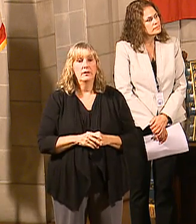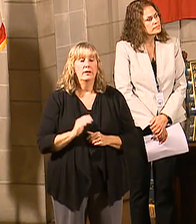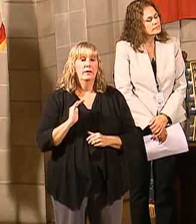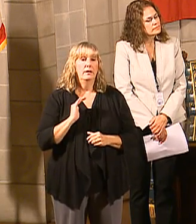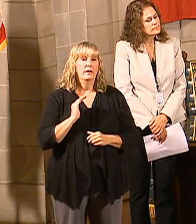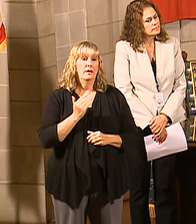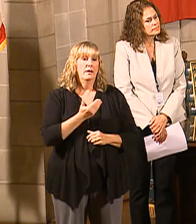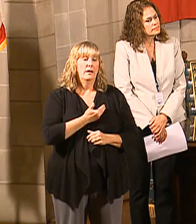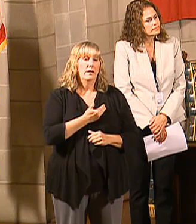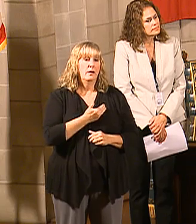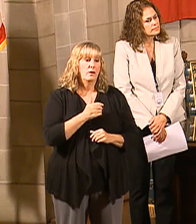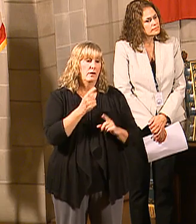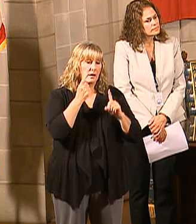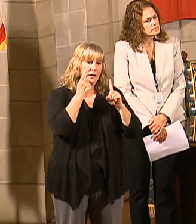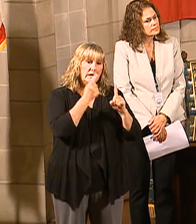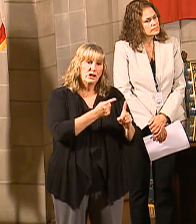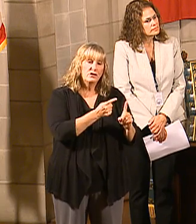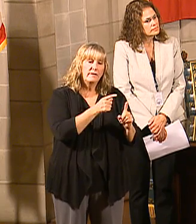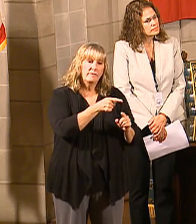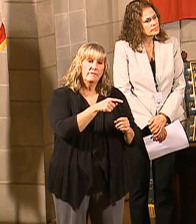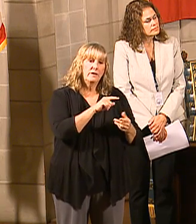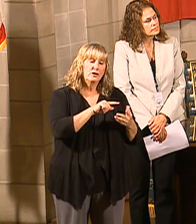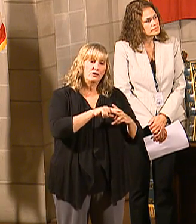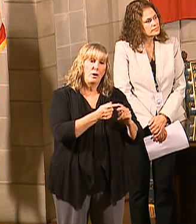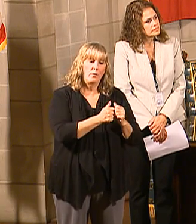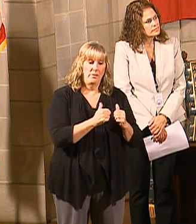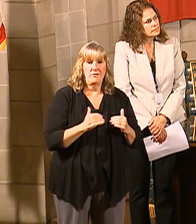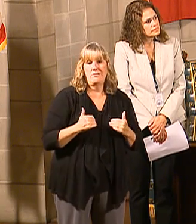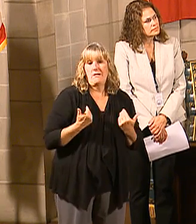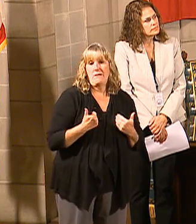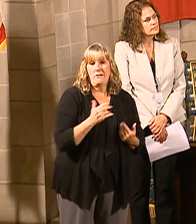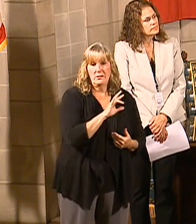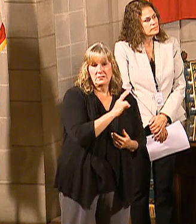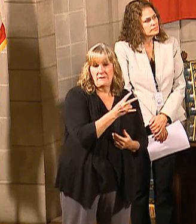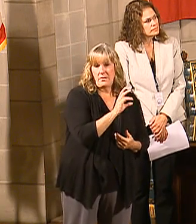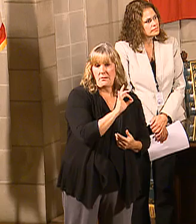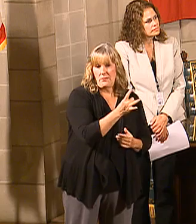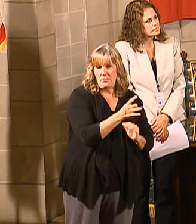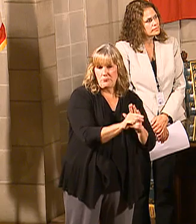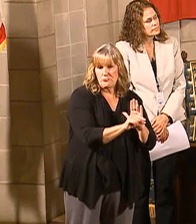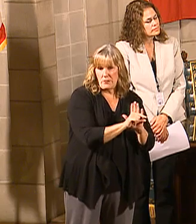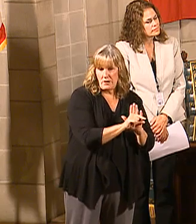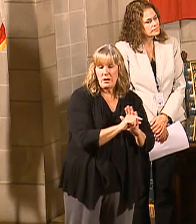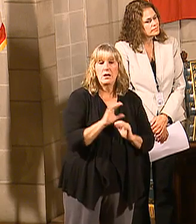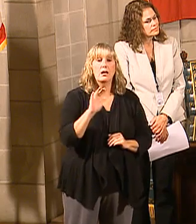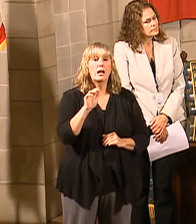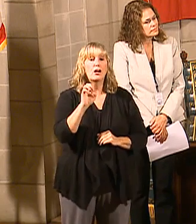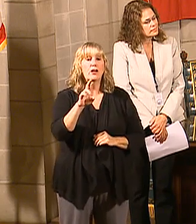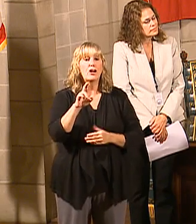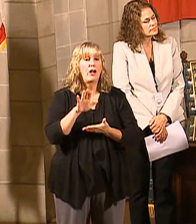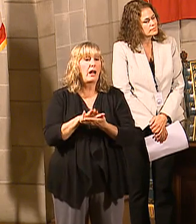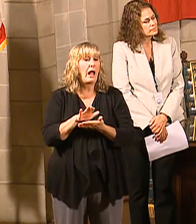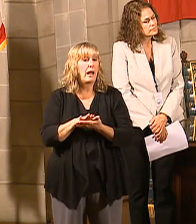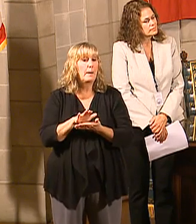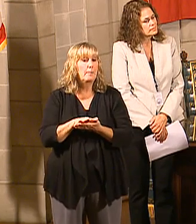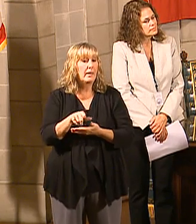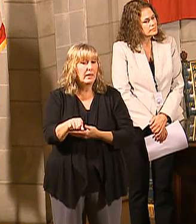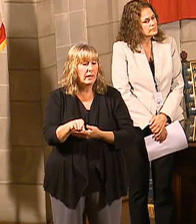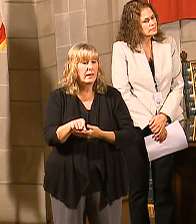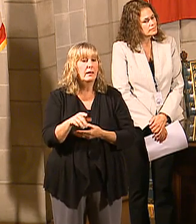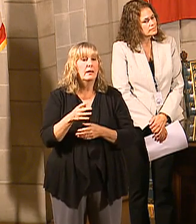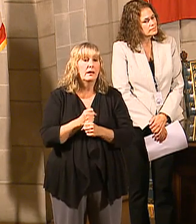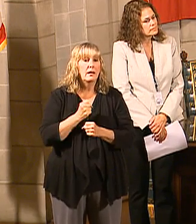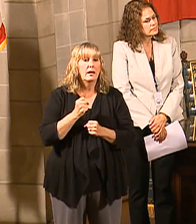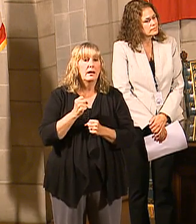Initiative is a program that starts with young people in 7th and 8th grade. We've got our career academies that oftentimes you can get that